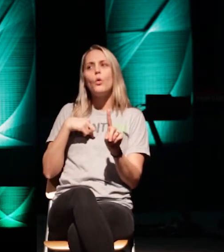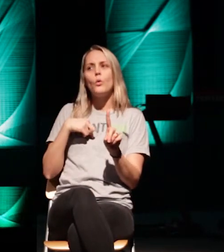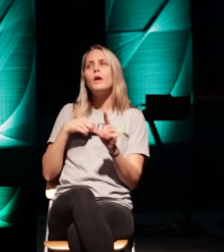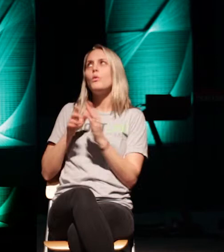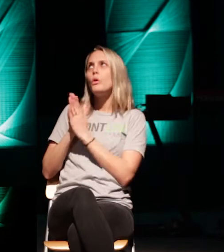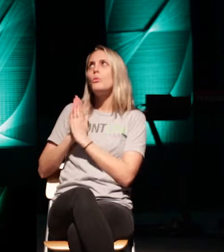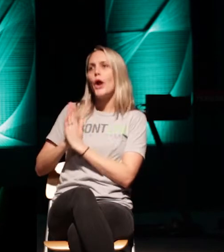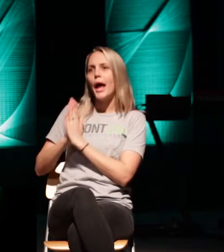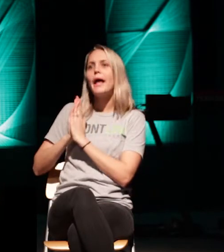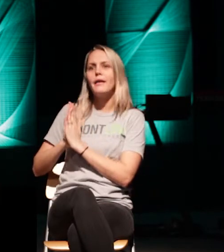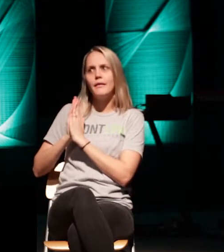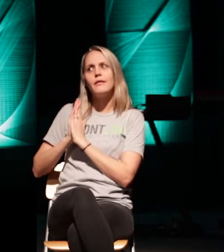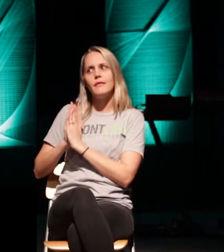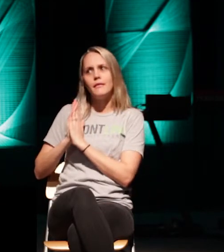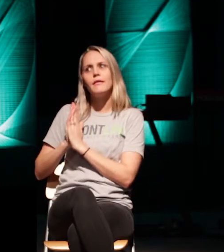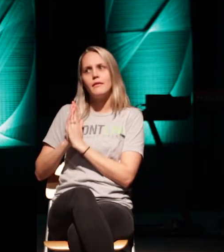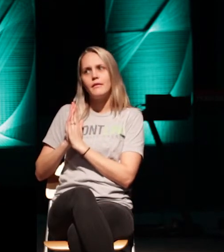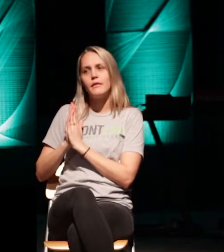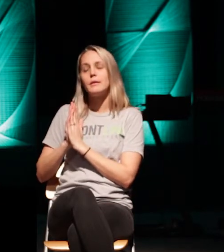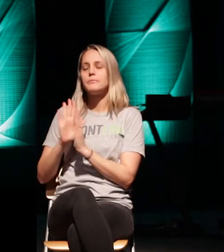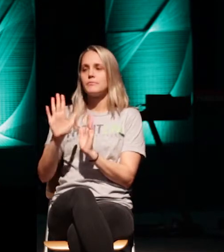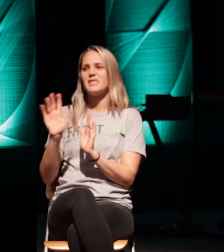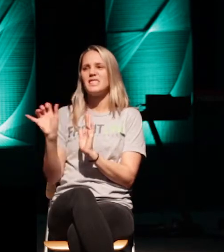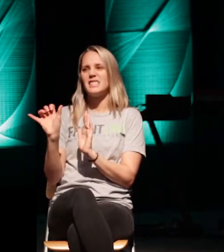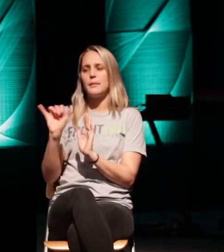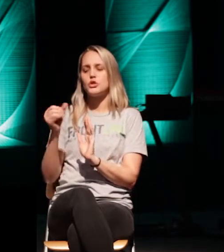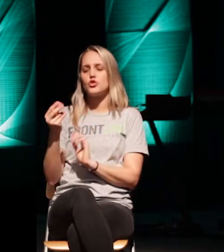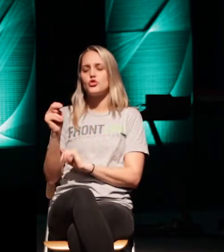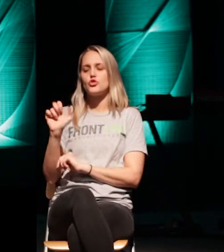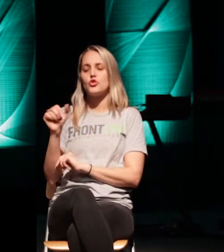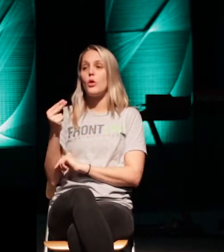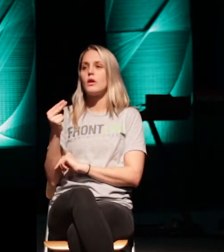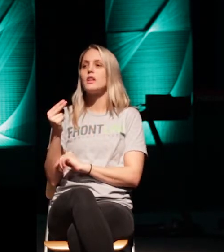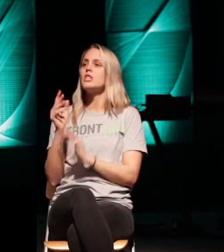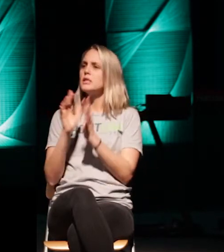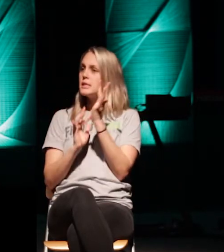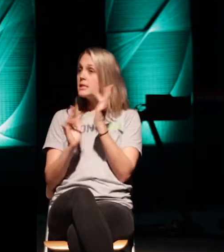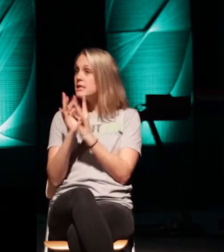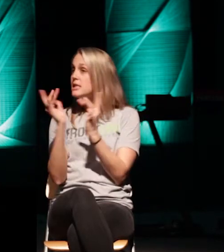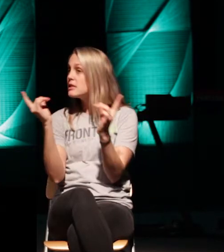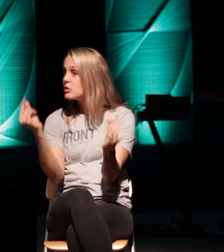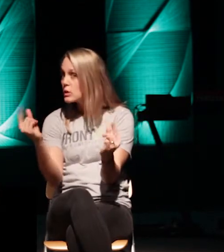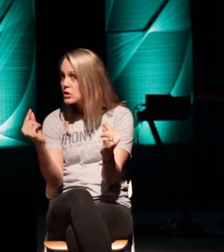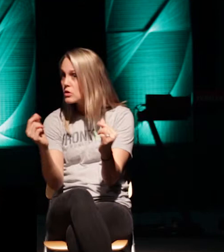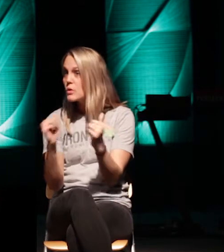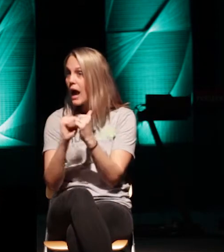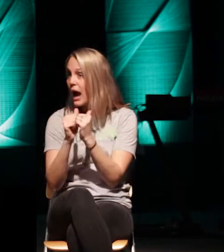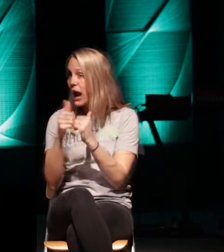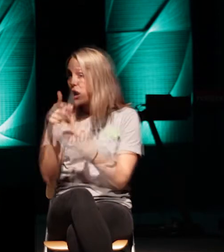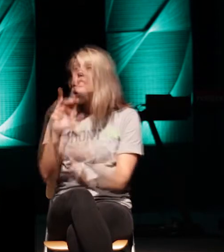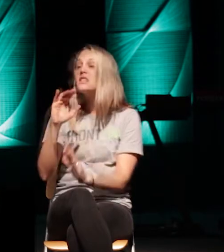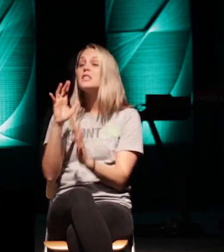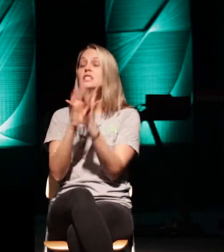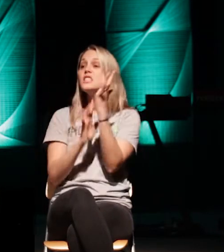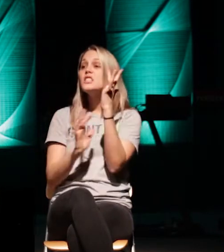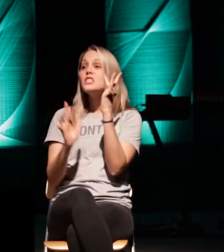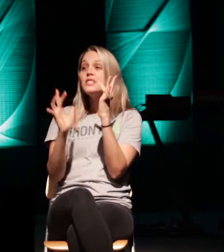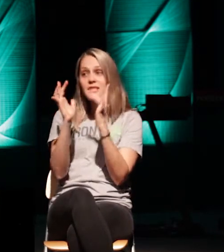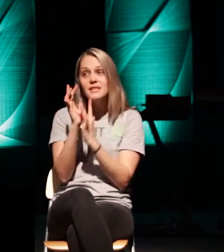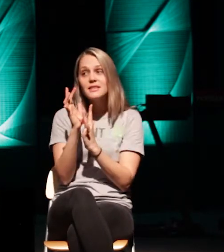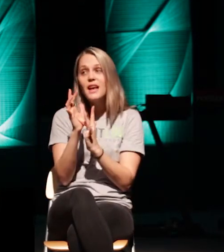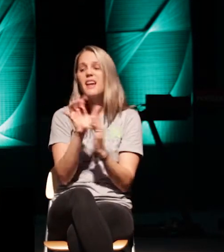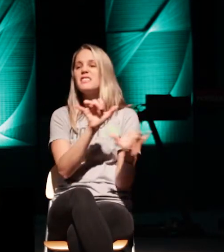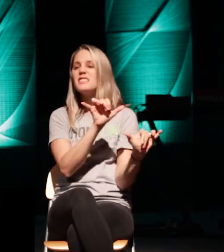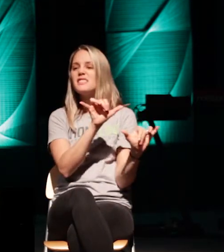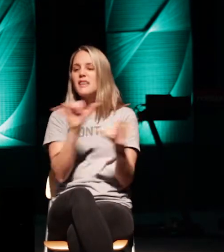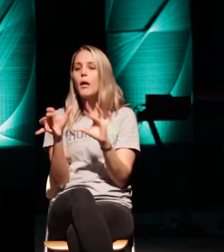story. Here's what Jesus did and how Jesus interacted with his disciples in the scene and talks about